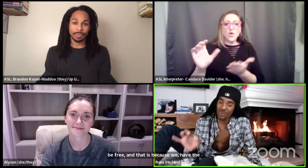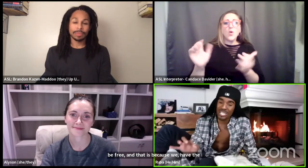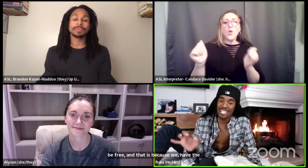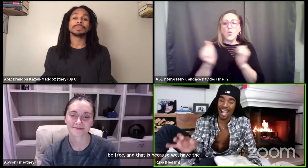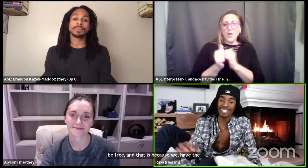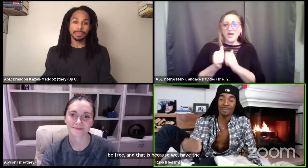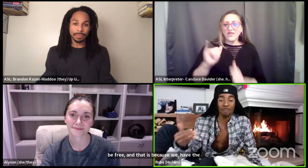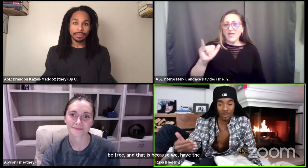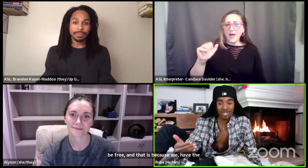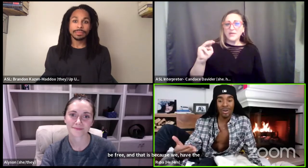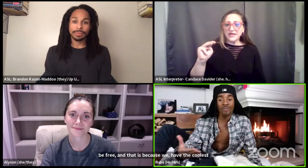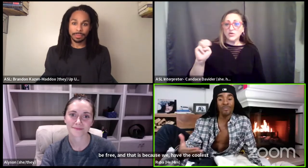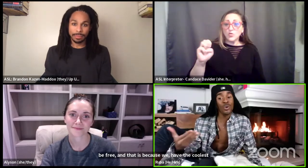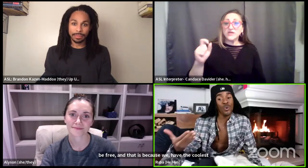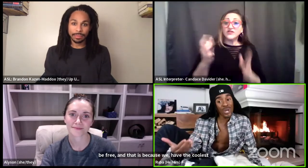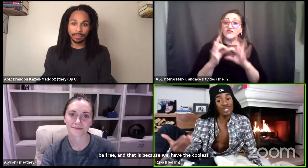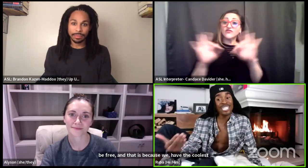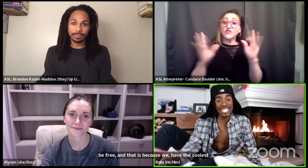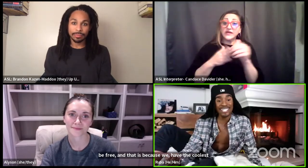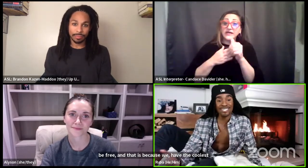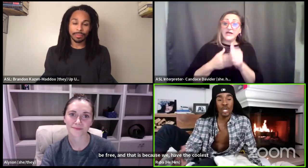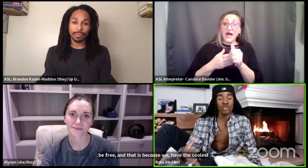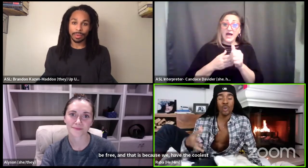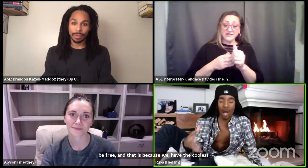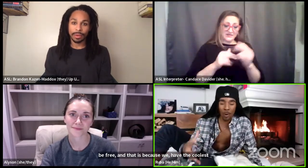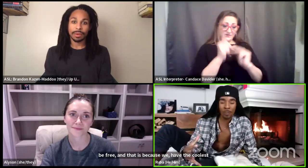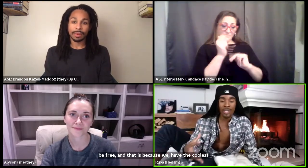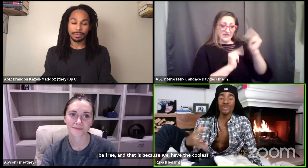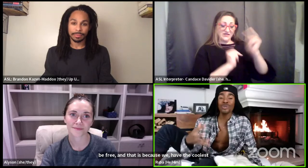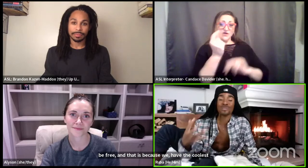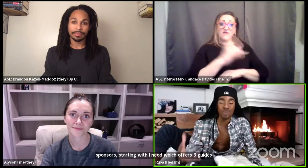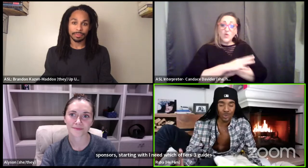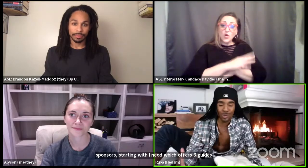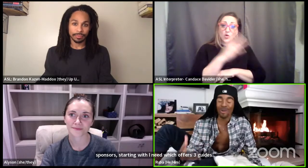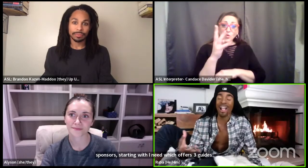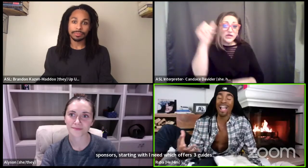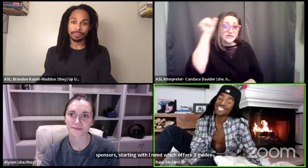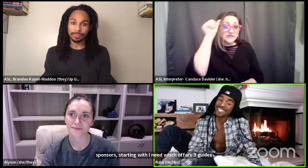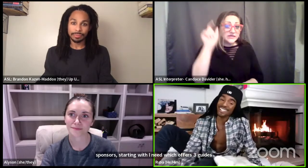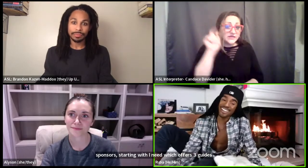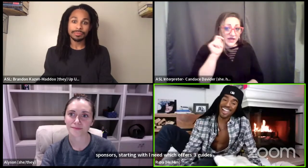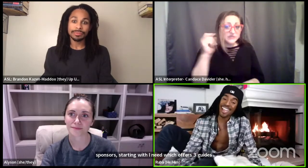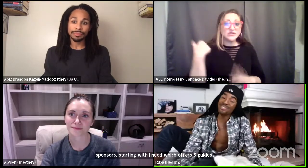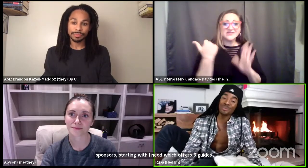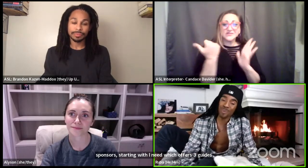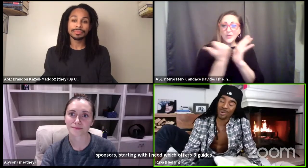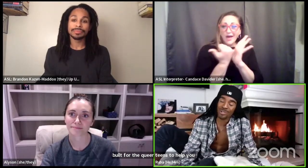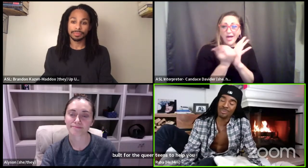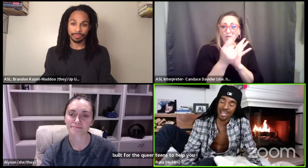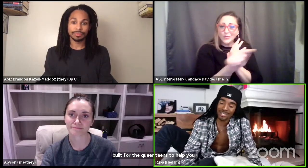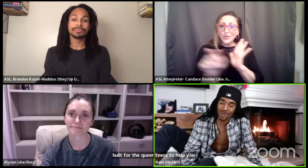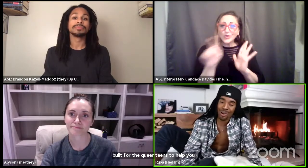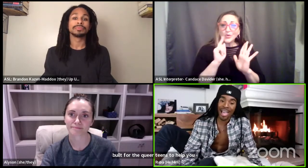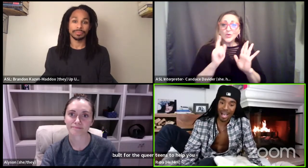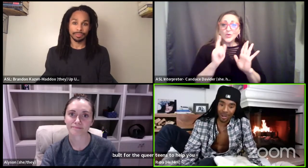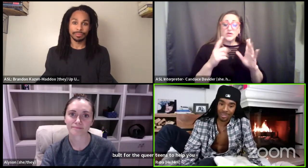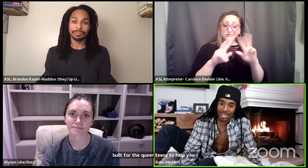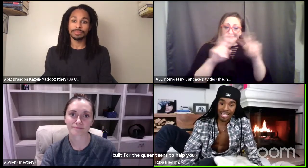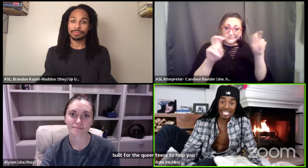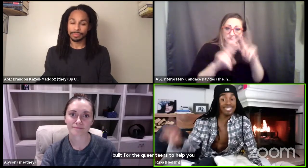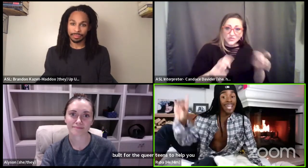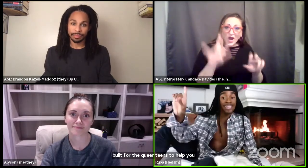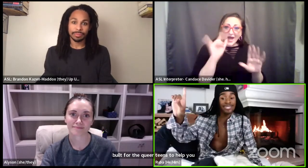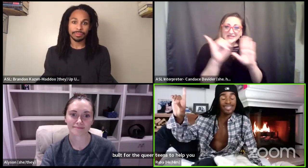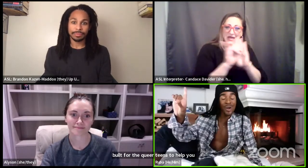offers free guides built for the queer teens to help you explore your identity and support your mental